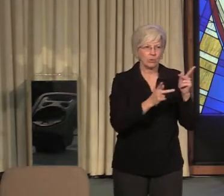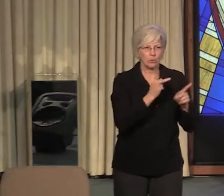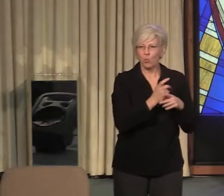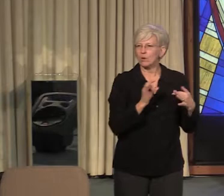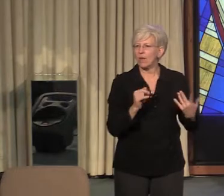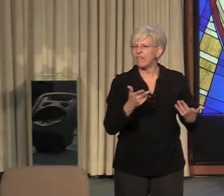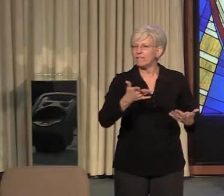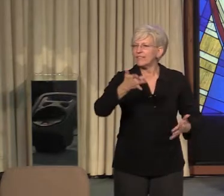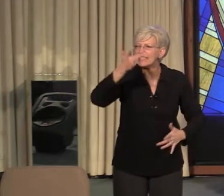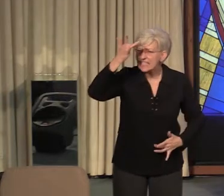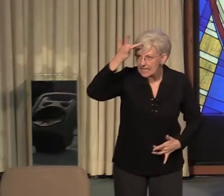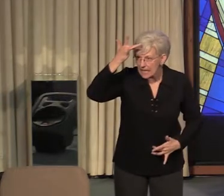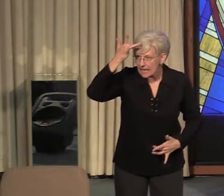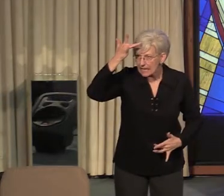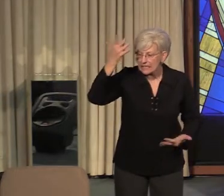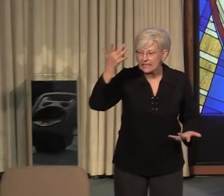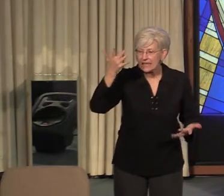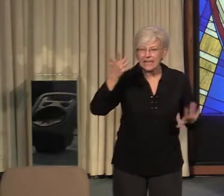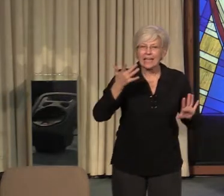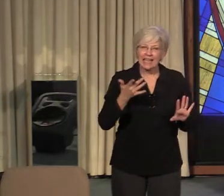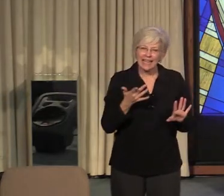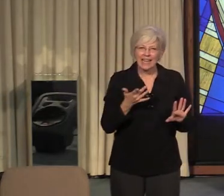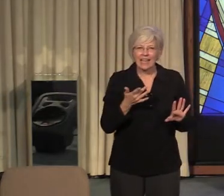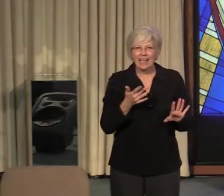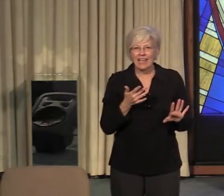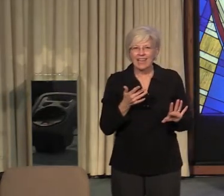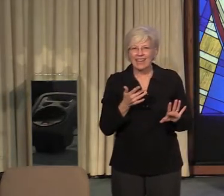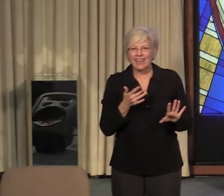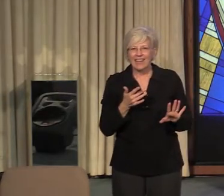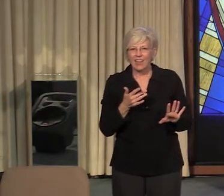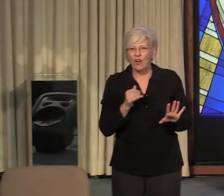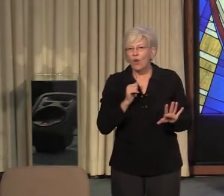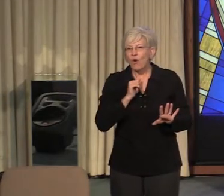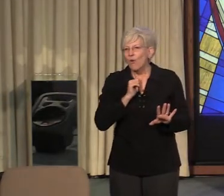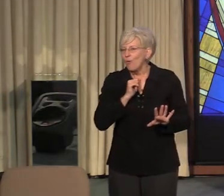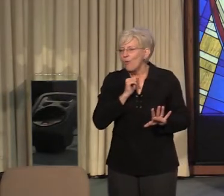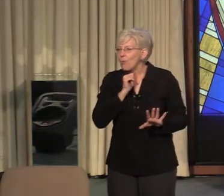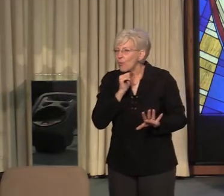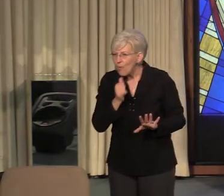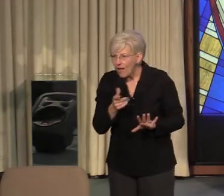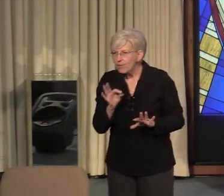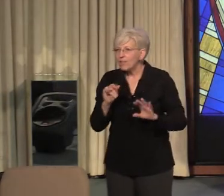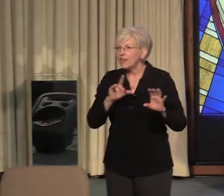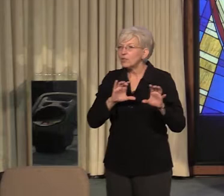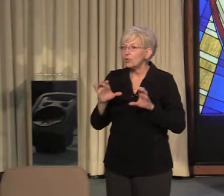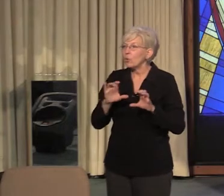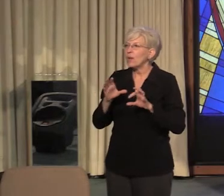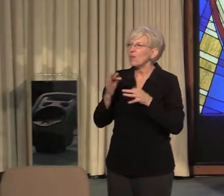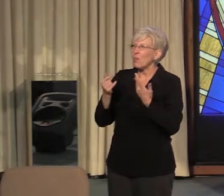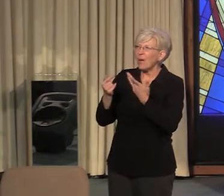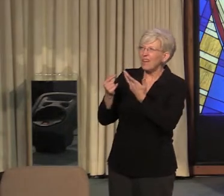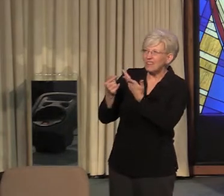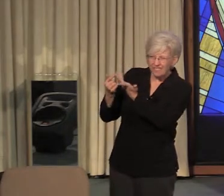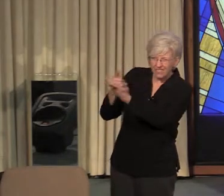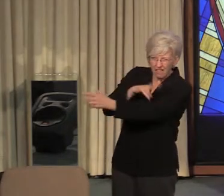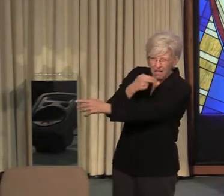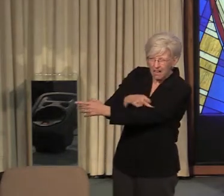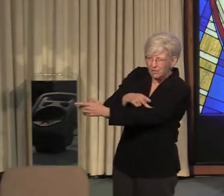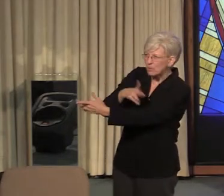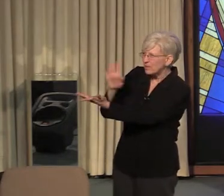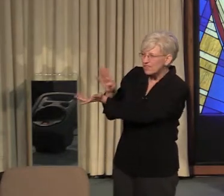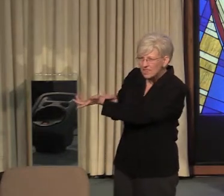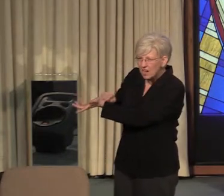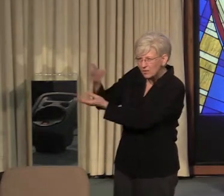malady, and rather than do what the folks at the many hospitals around are telling you, you say, no, that just doesn't feel